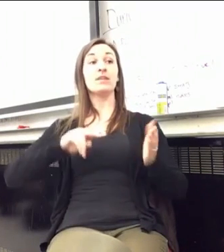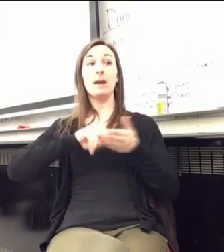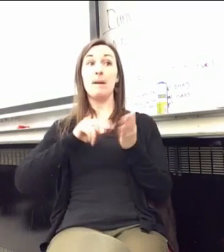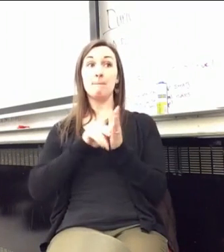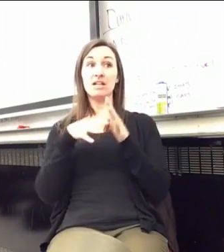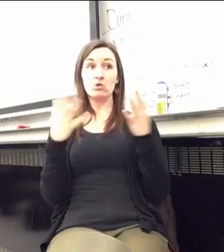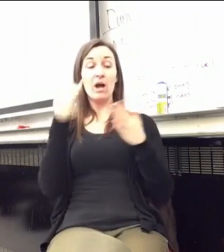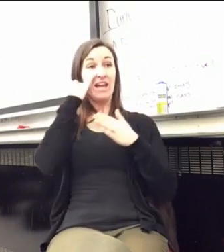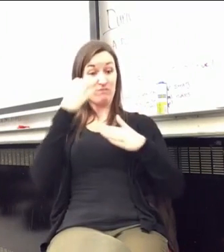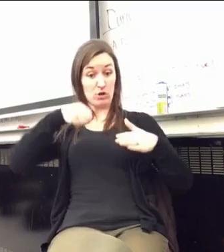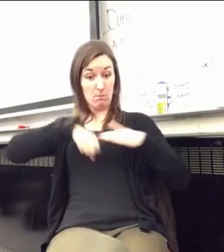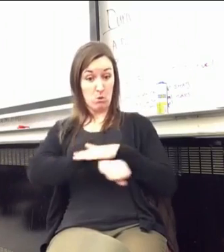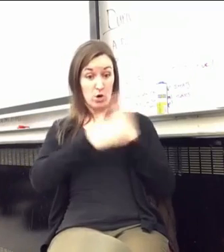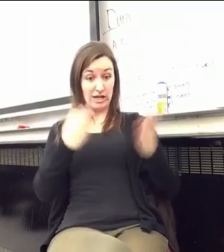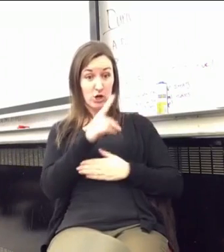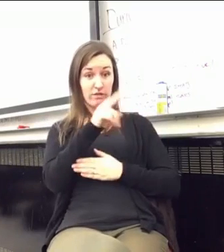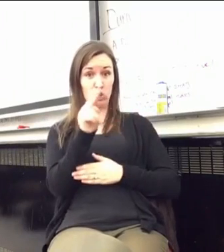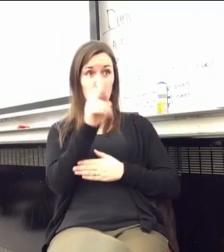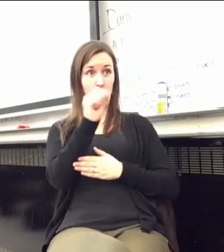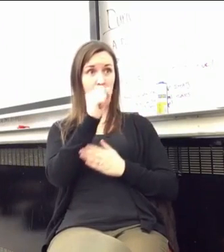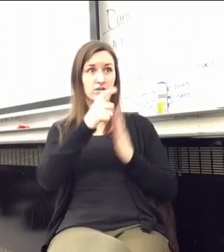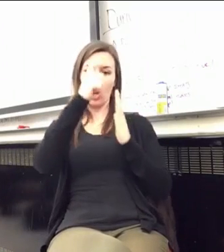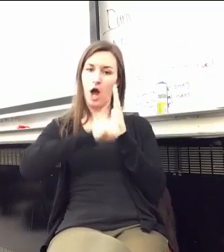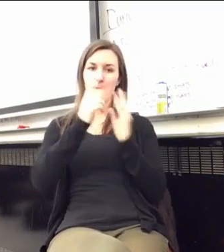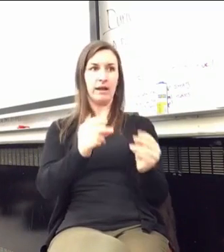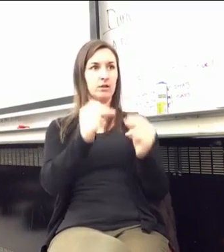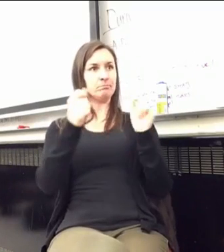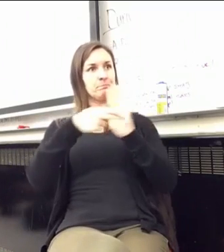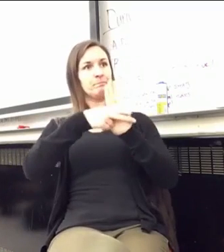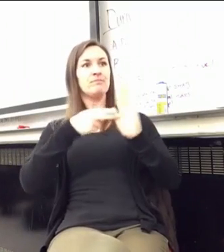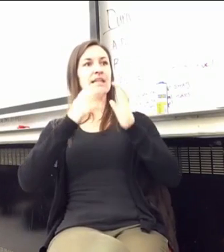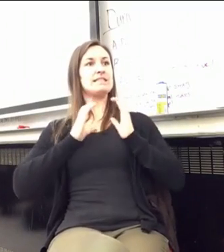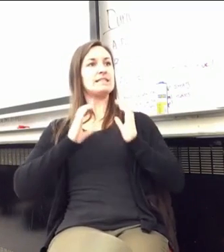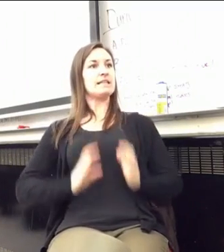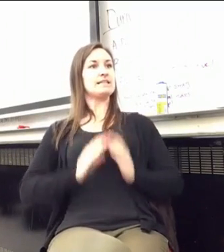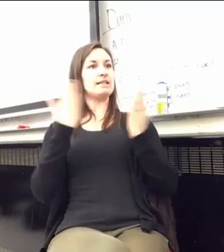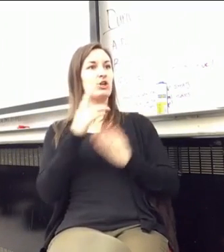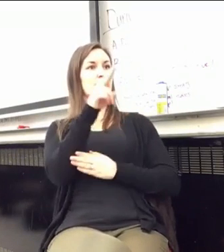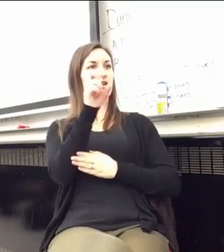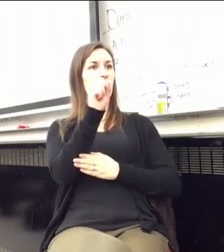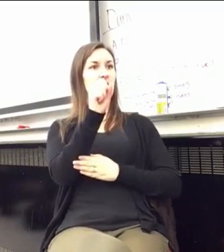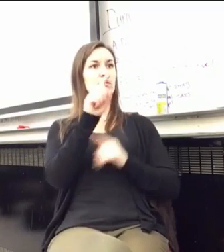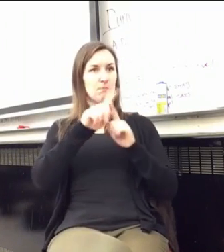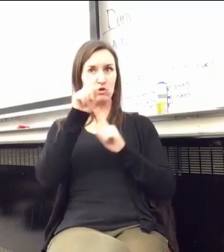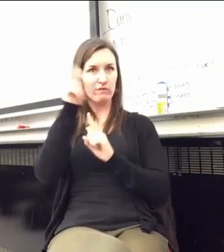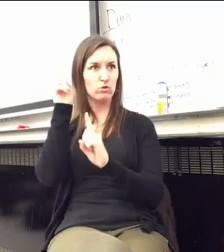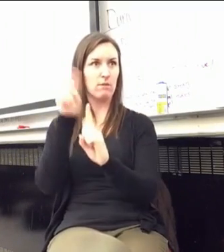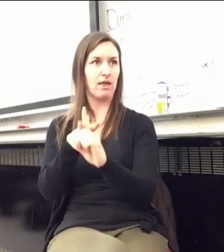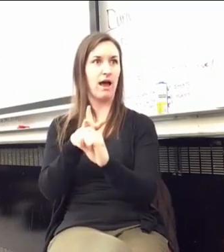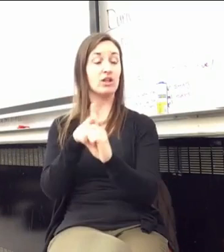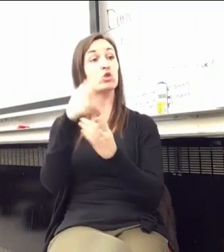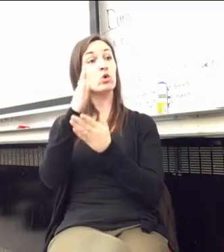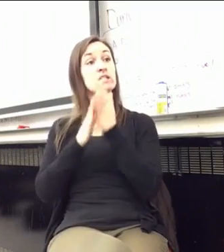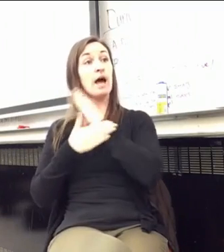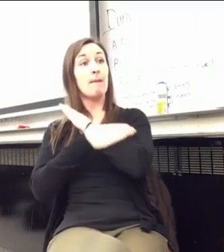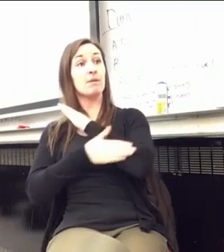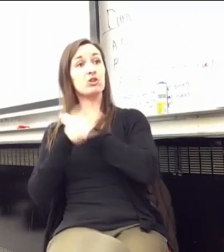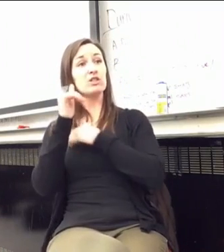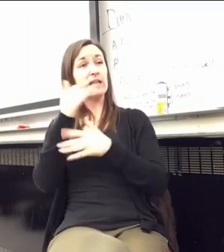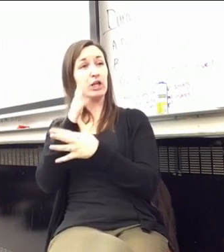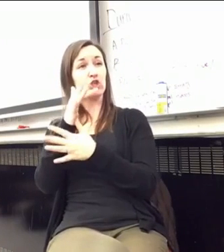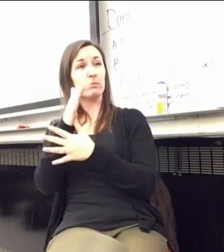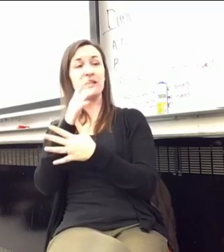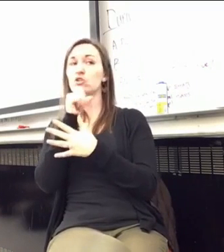in the United States, you would not automatically become citizens of the United States. You would have to apply for it. Now, some countries like Germany don't have